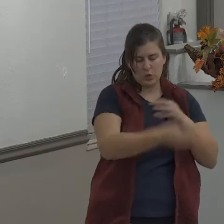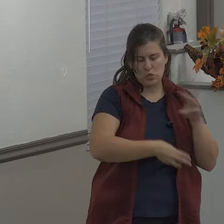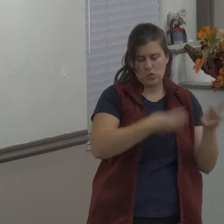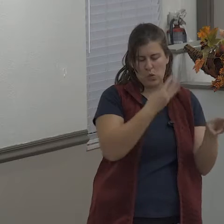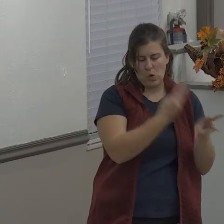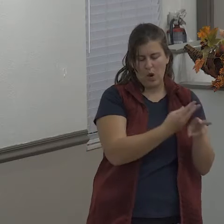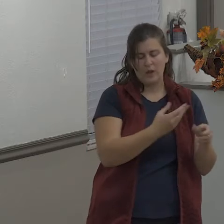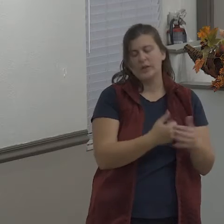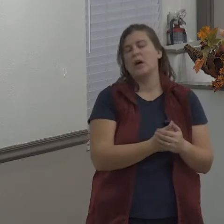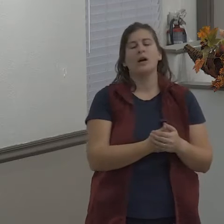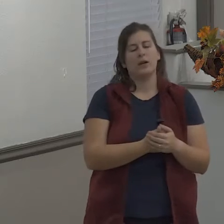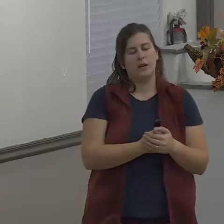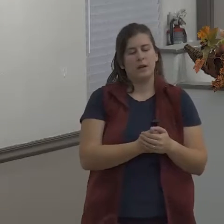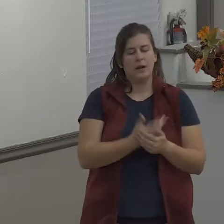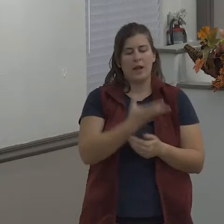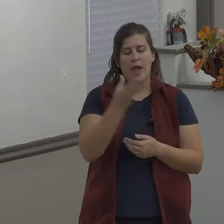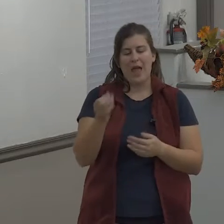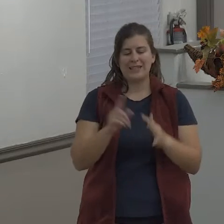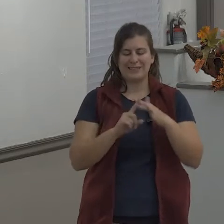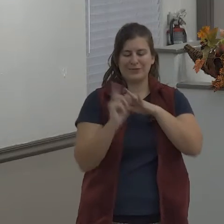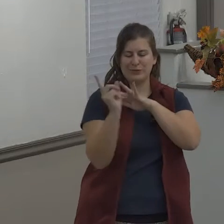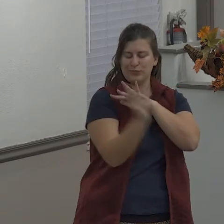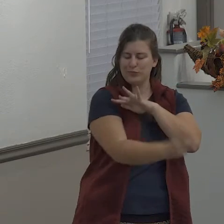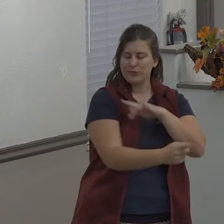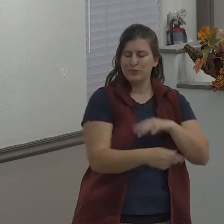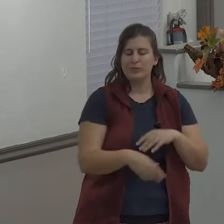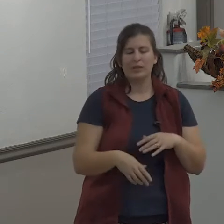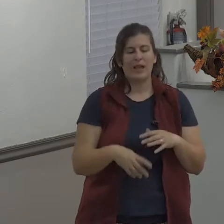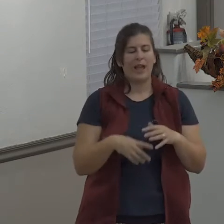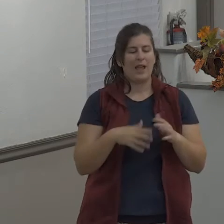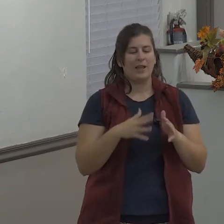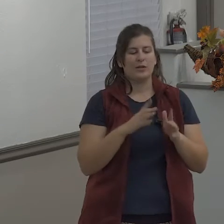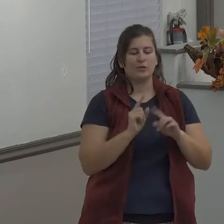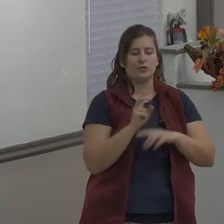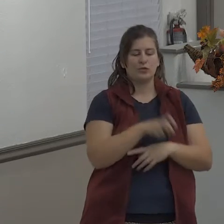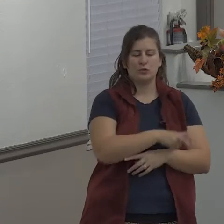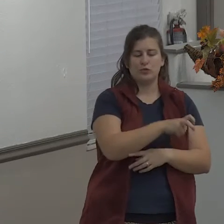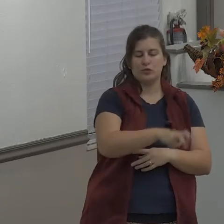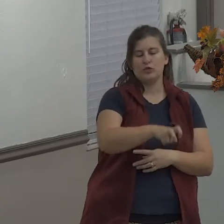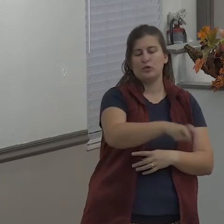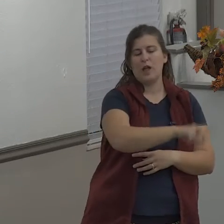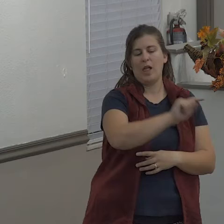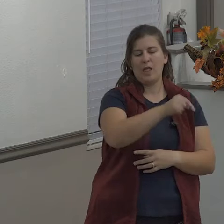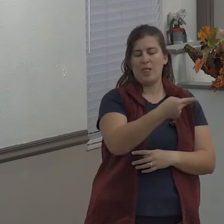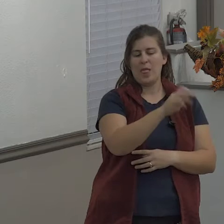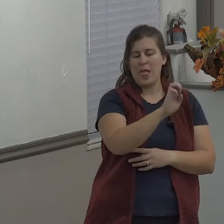this present world, and is departed unto Thessalonica,